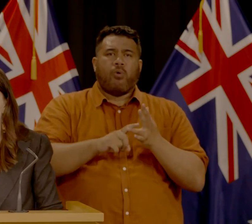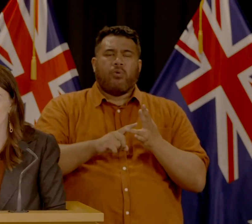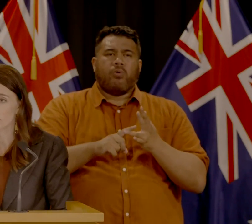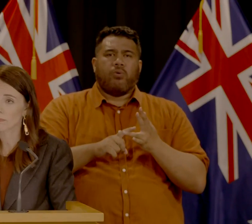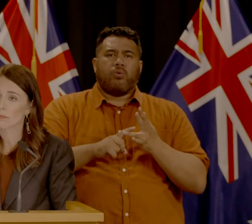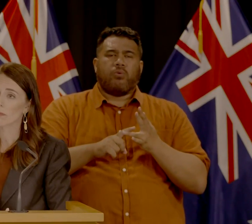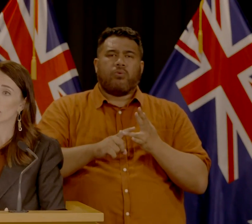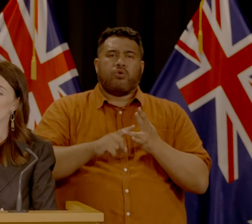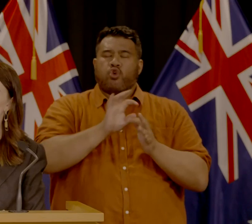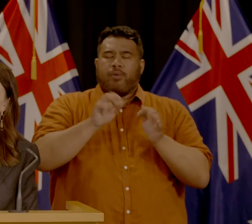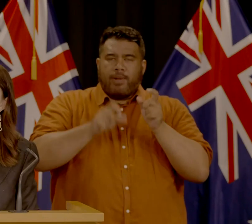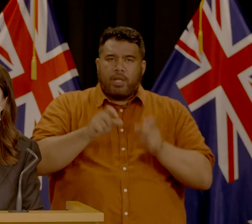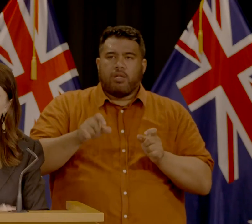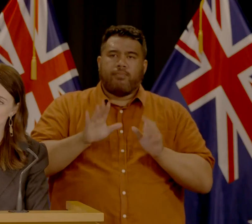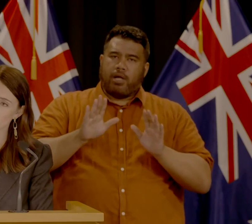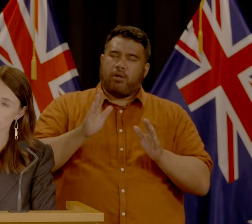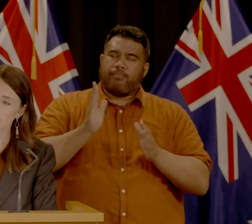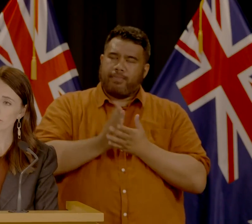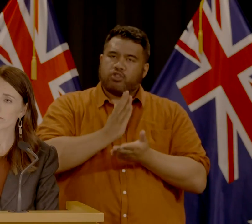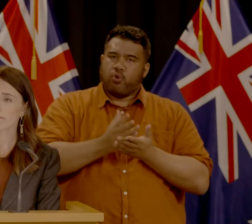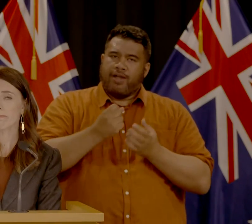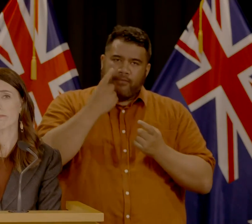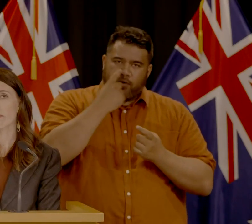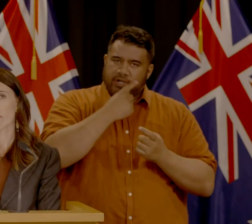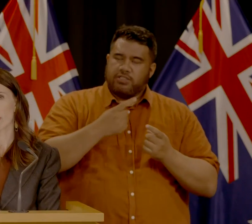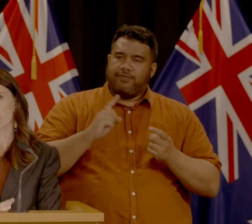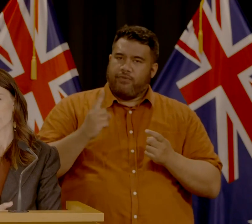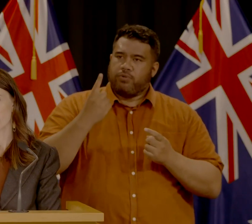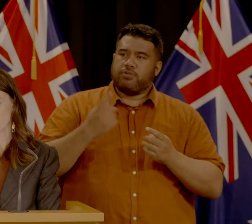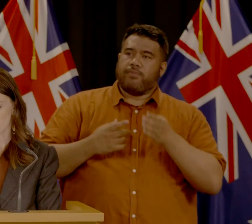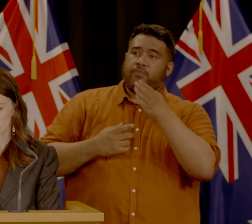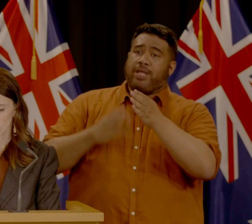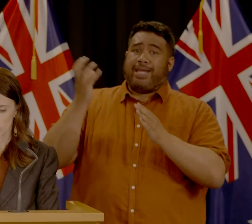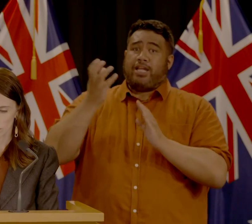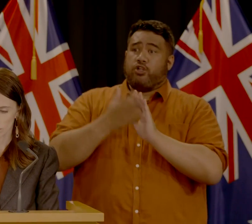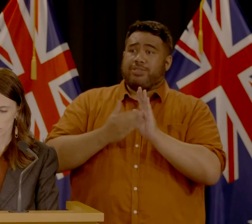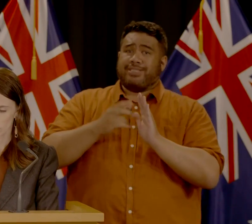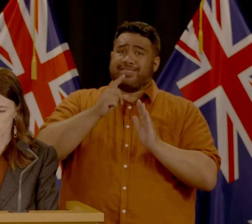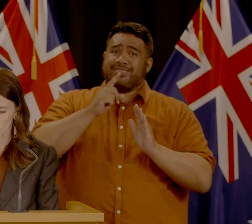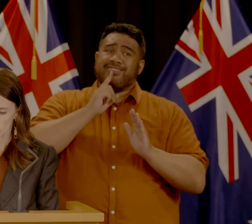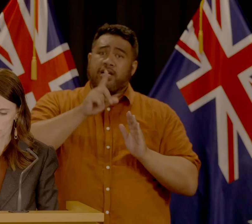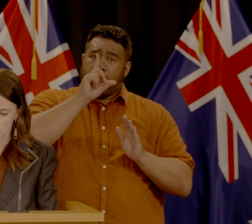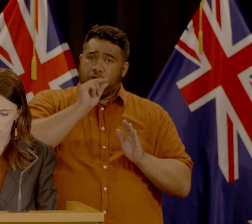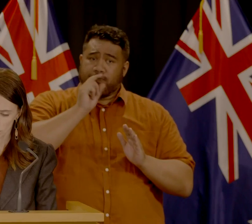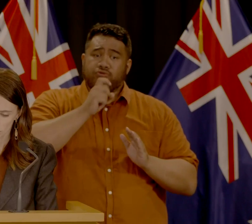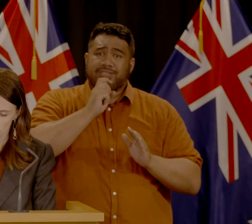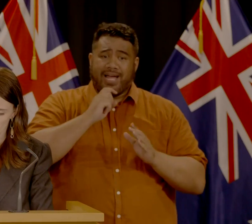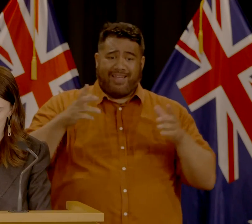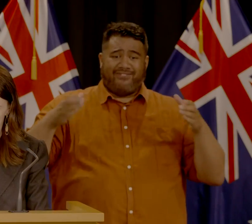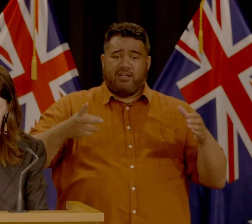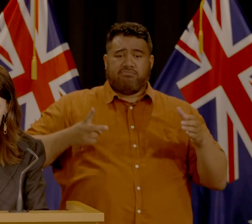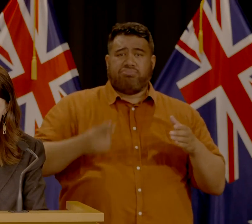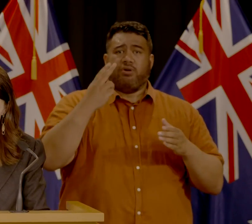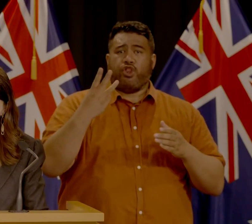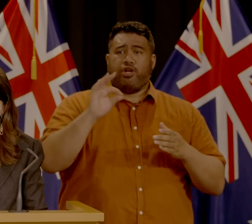evidence. Claire. New Zealand's reportedly looking at cutting 30% of its staff. Is that